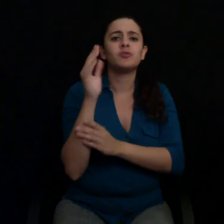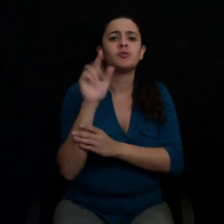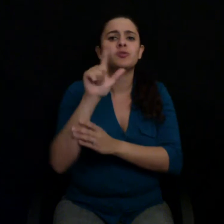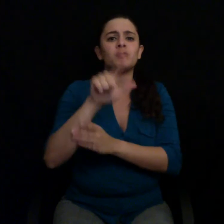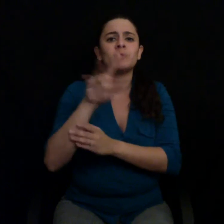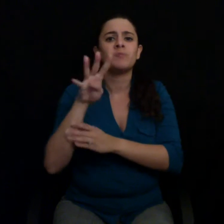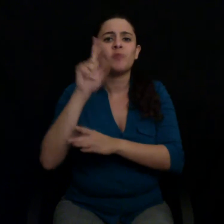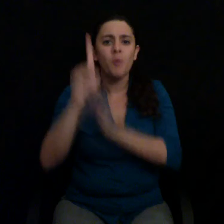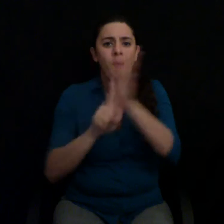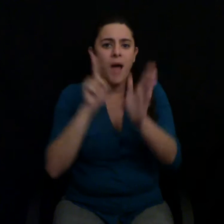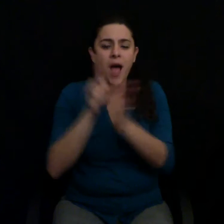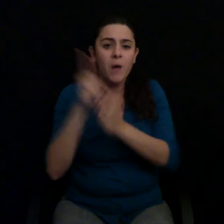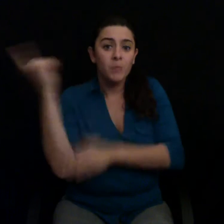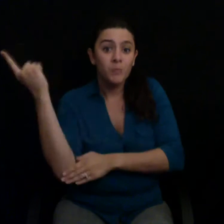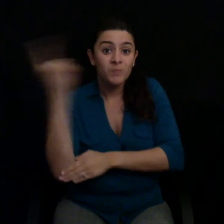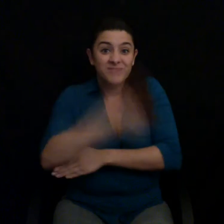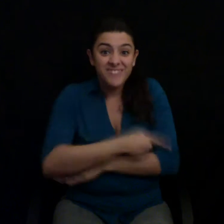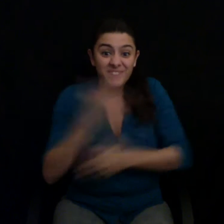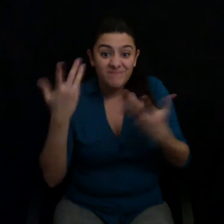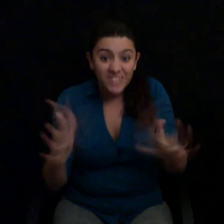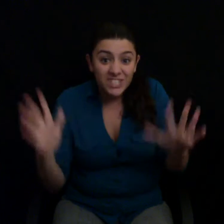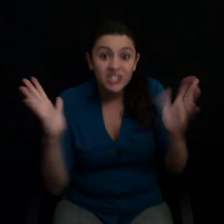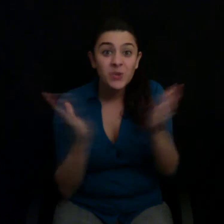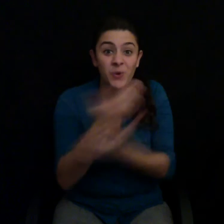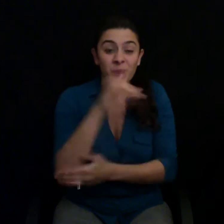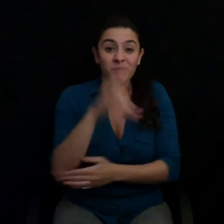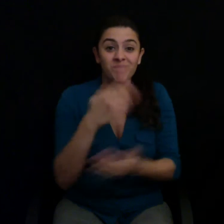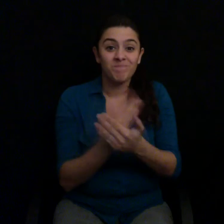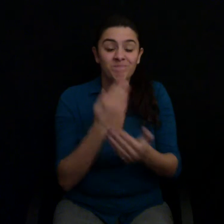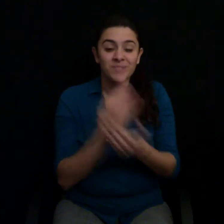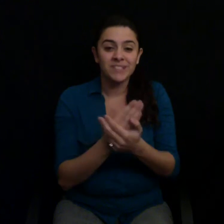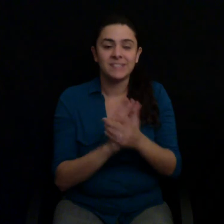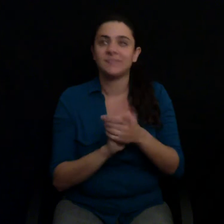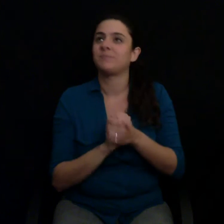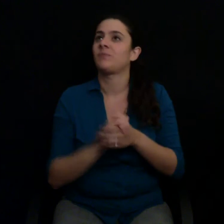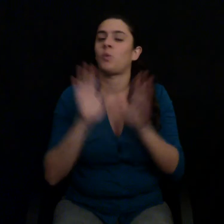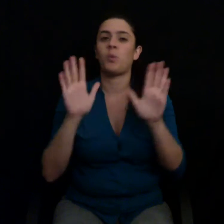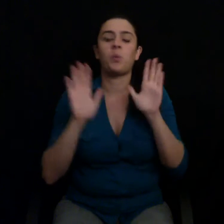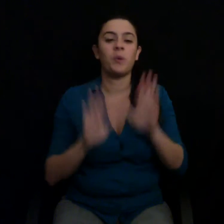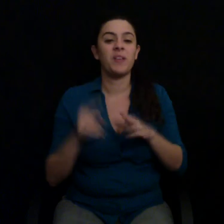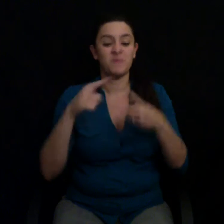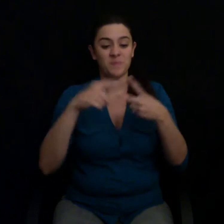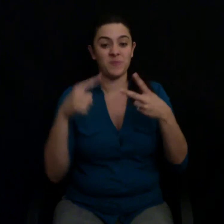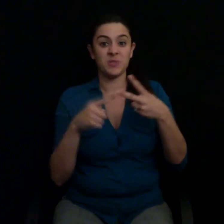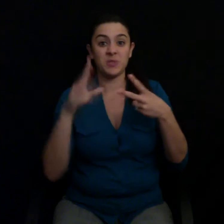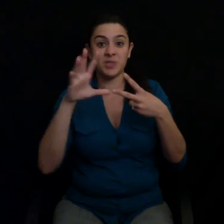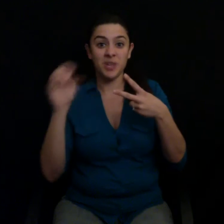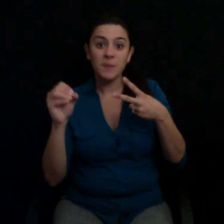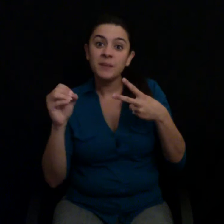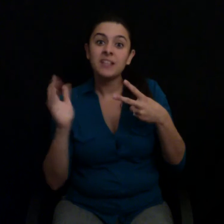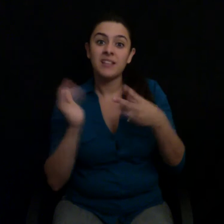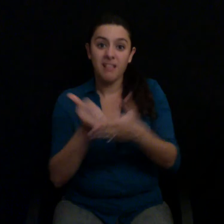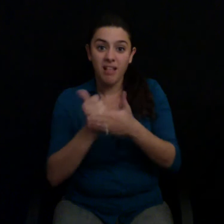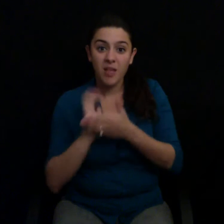these nonprofits were also just floored. Members of MAP International as well as Direct Relief also recently did AMAs